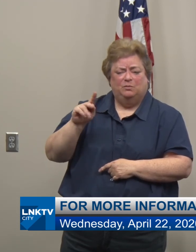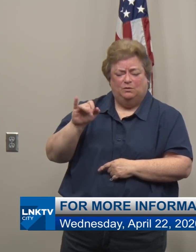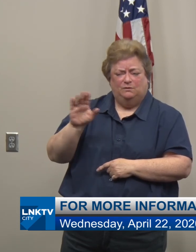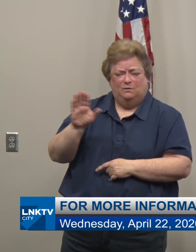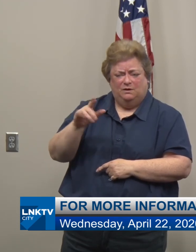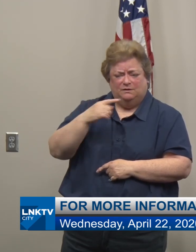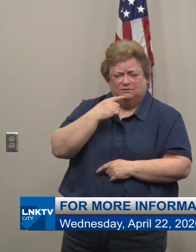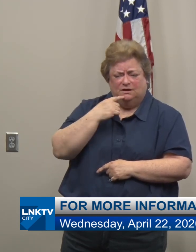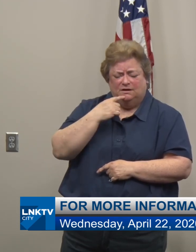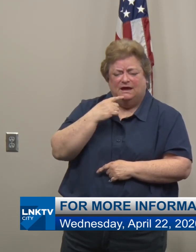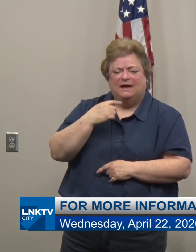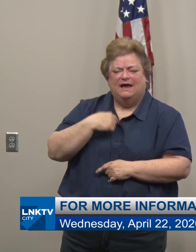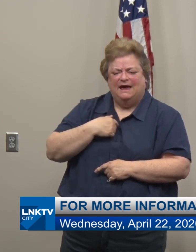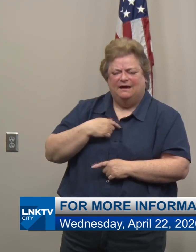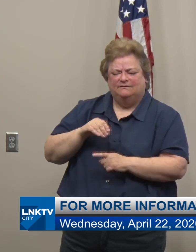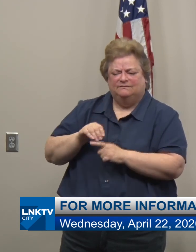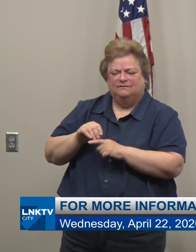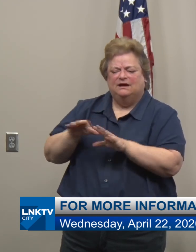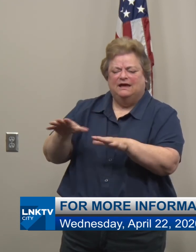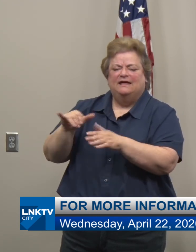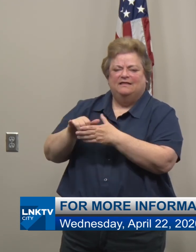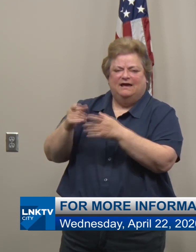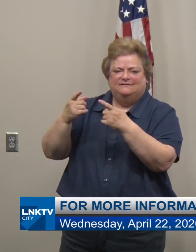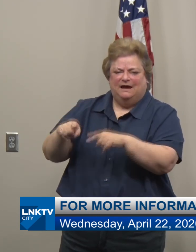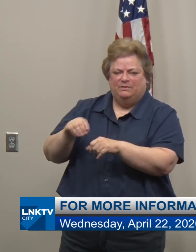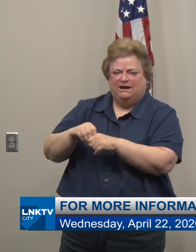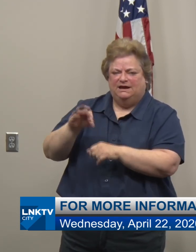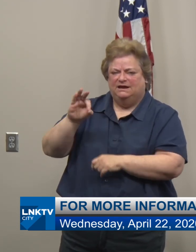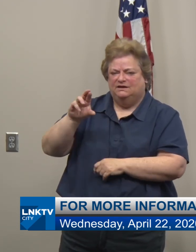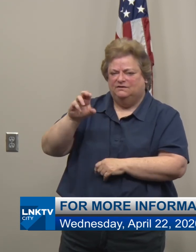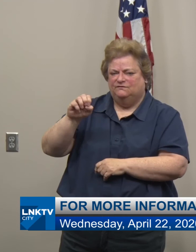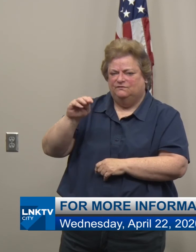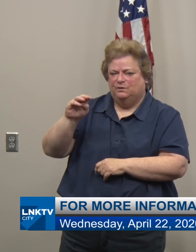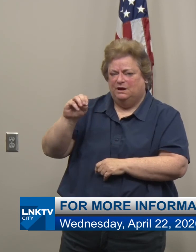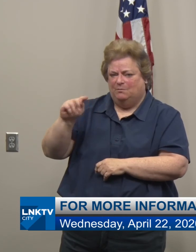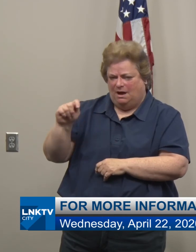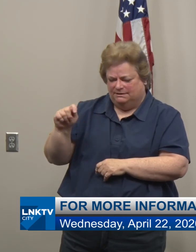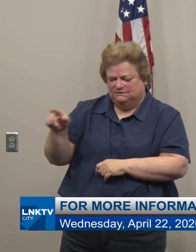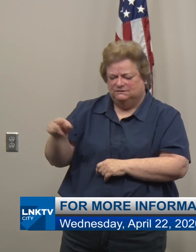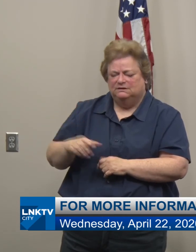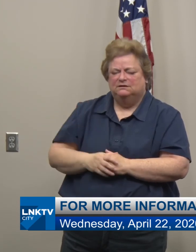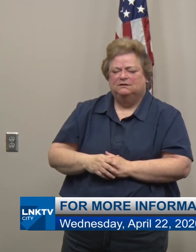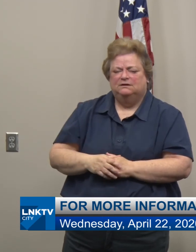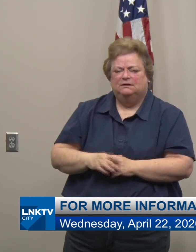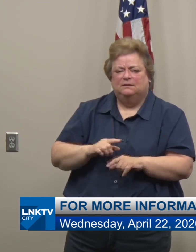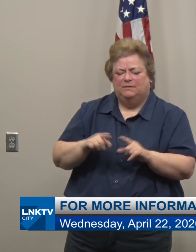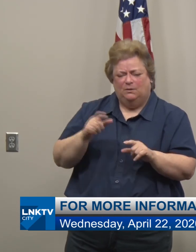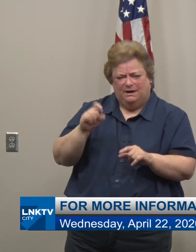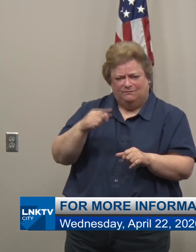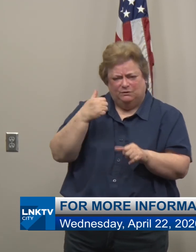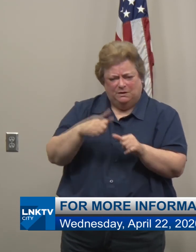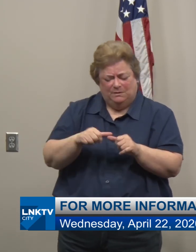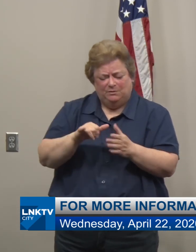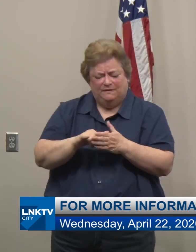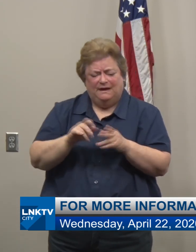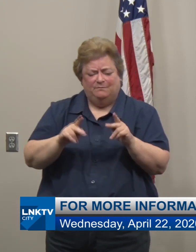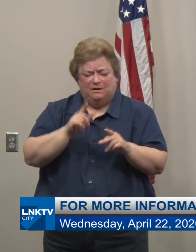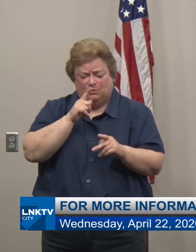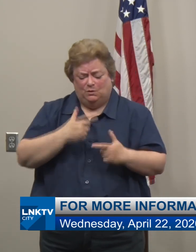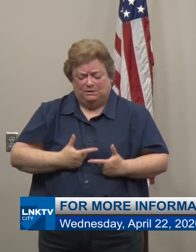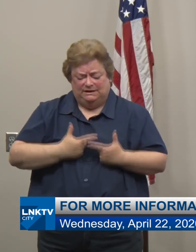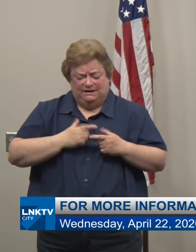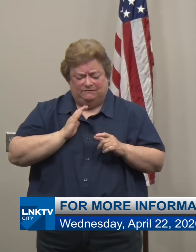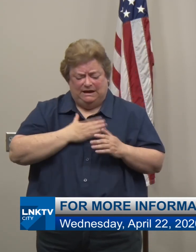where there's an outbreak of cases is in Fremont. But we also have to remember that many people that live in our